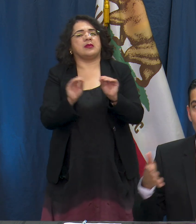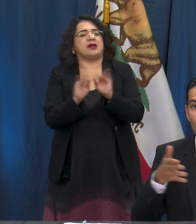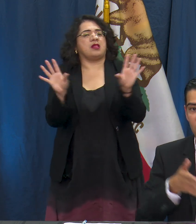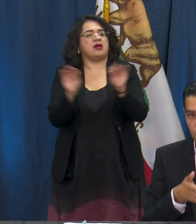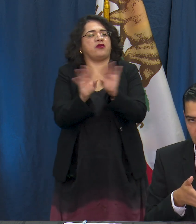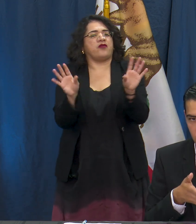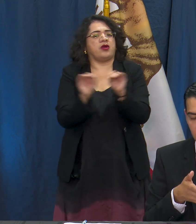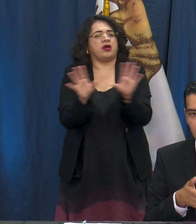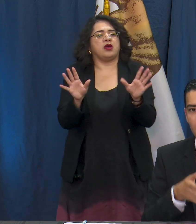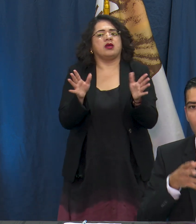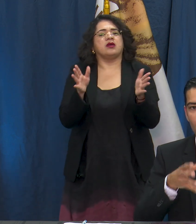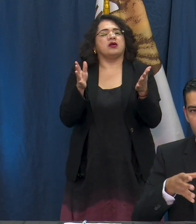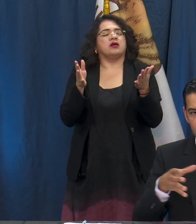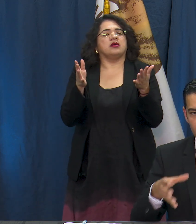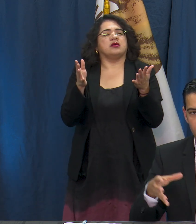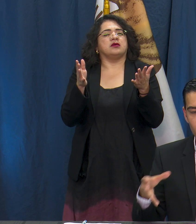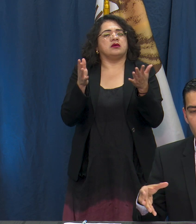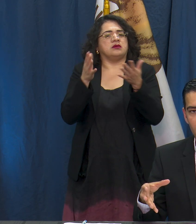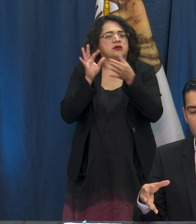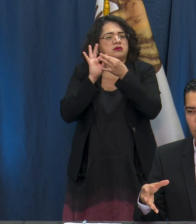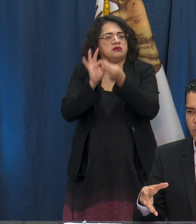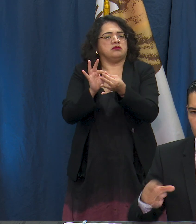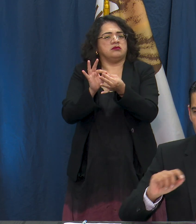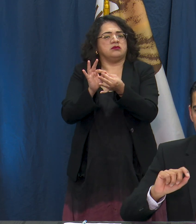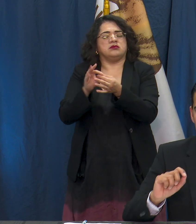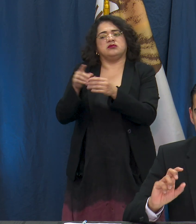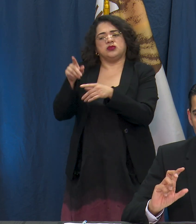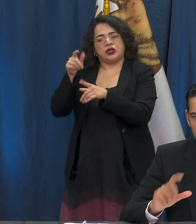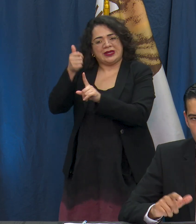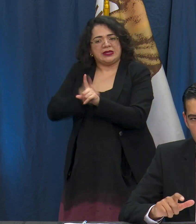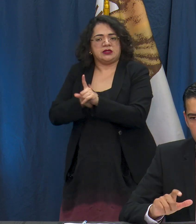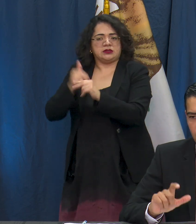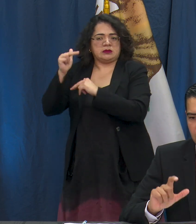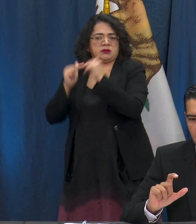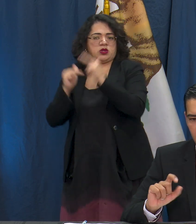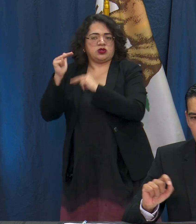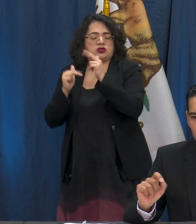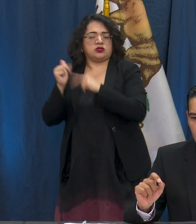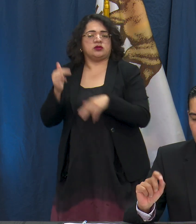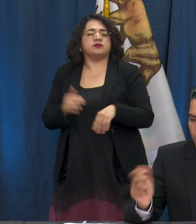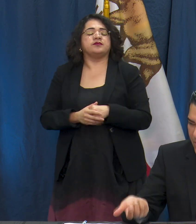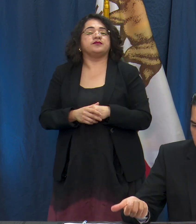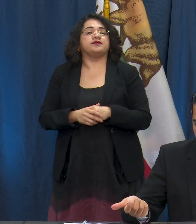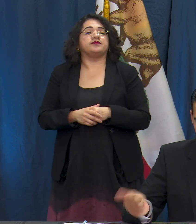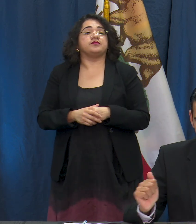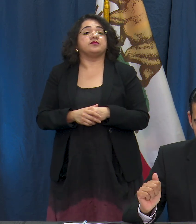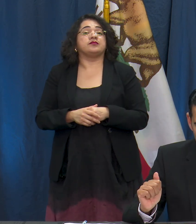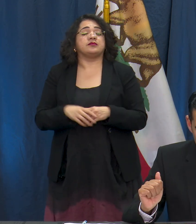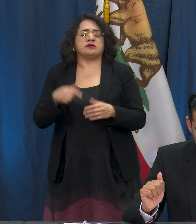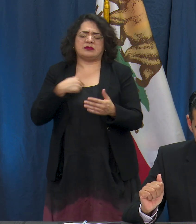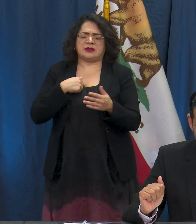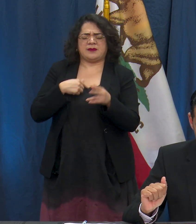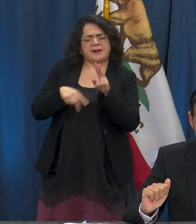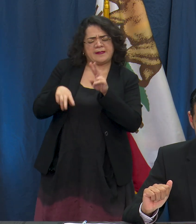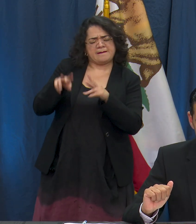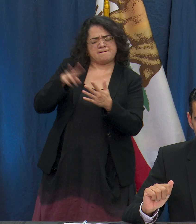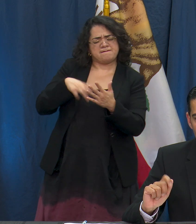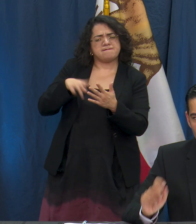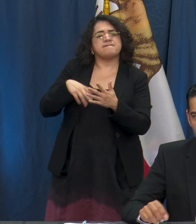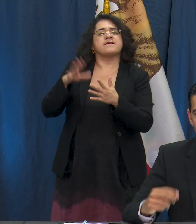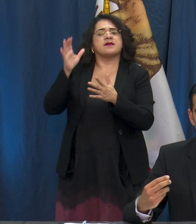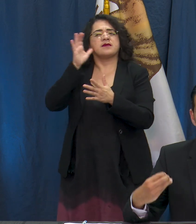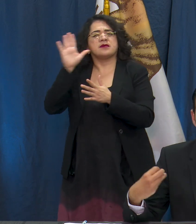clarifying even more information on these individual nursing homes. And one of the reasons is because, from what I understand, what the health department said